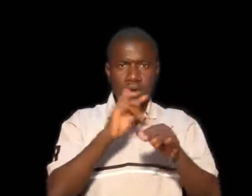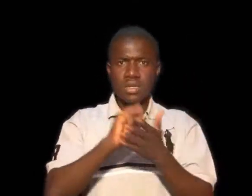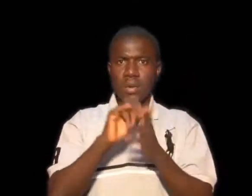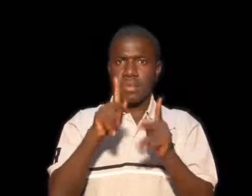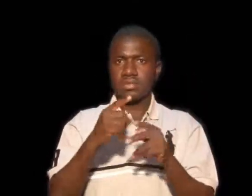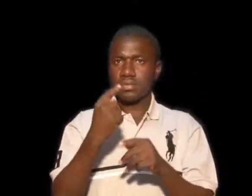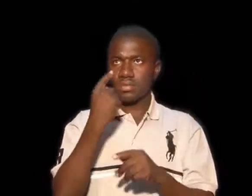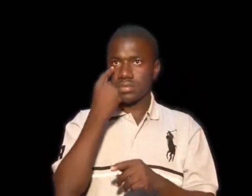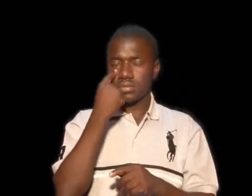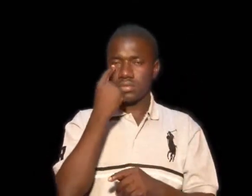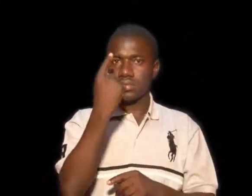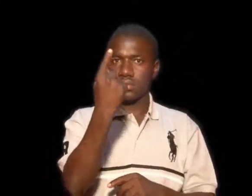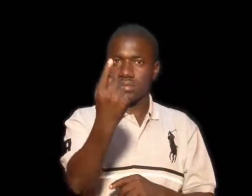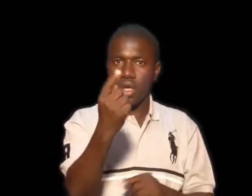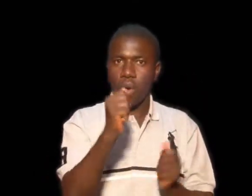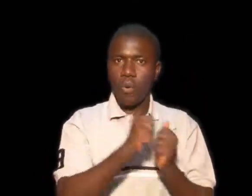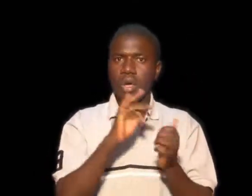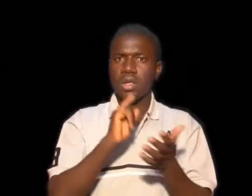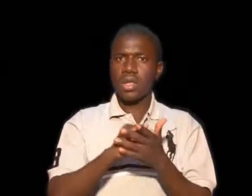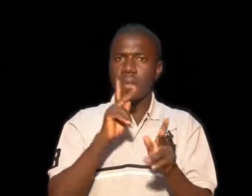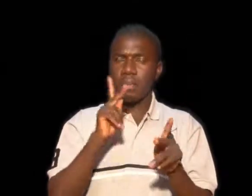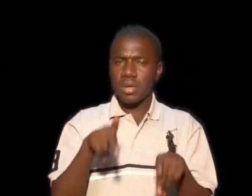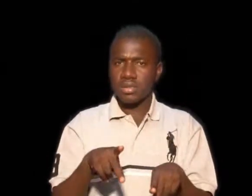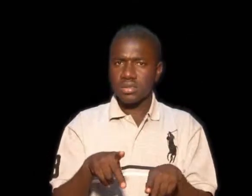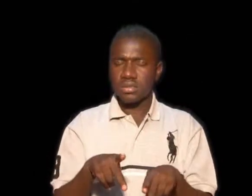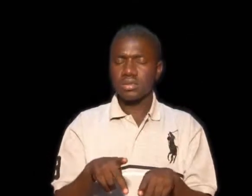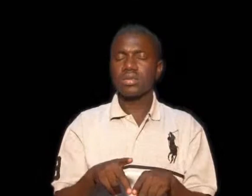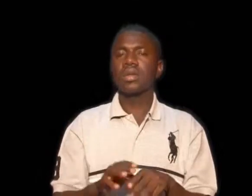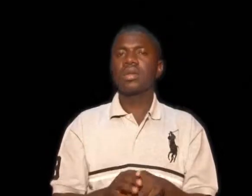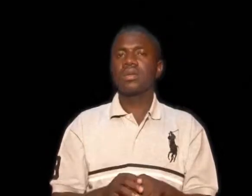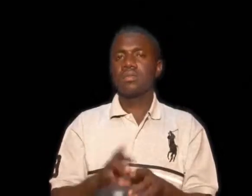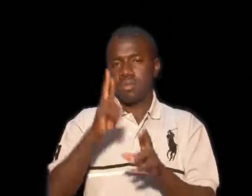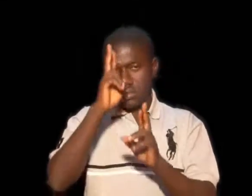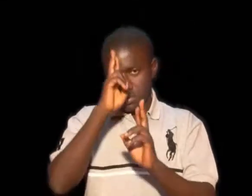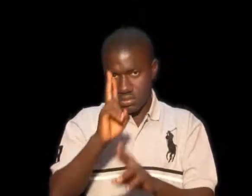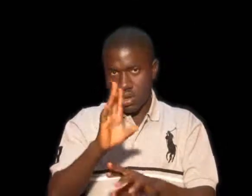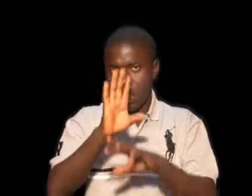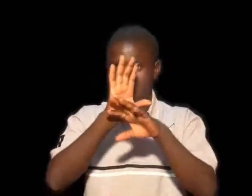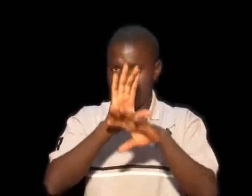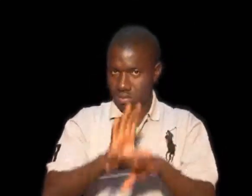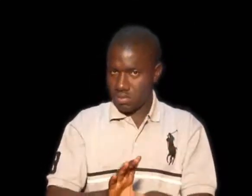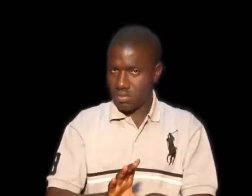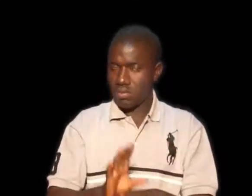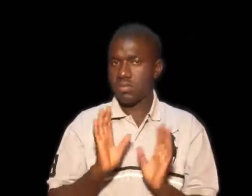Look directly at the person and maintain eye contact (with respect for cultural norms).